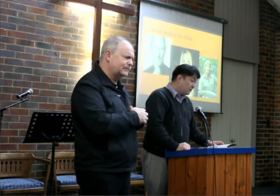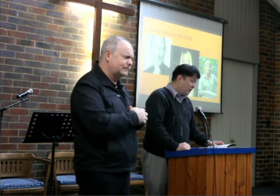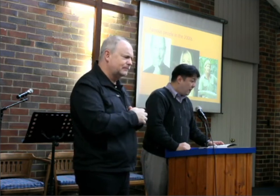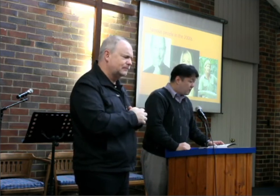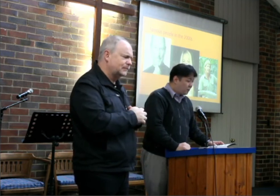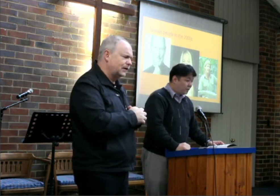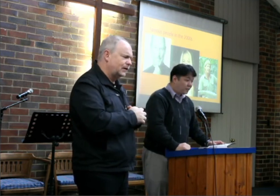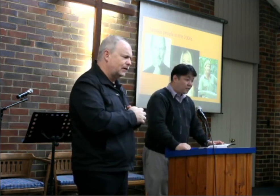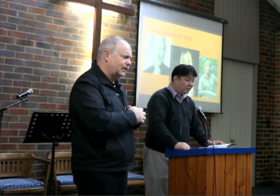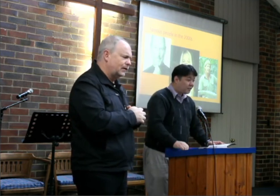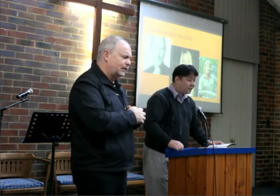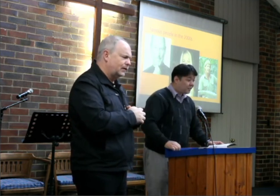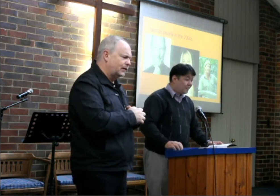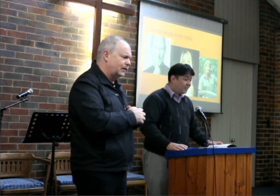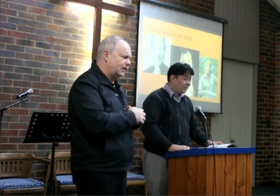Yeah, that's right.